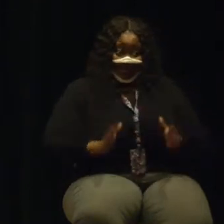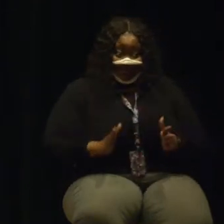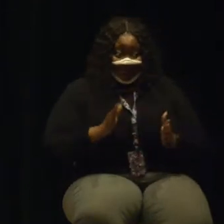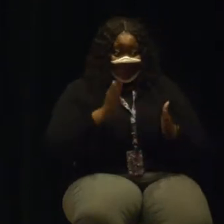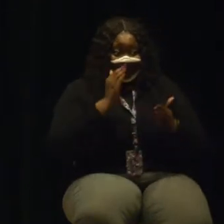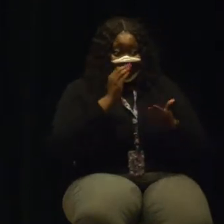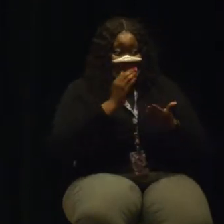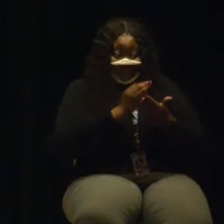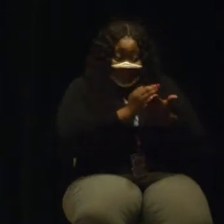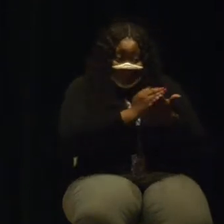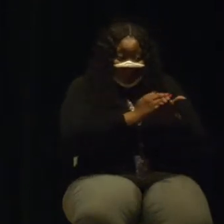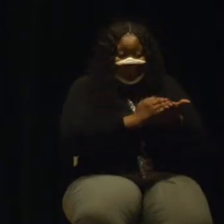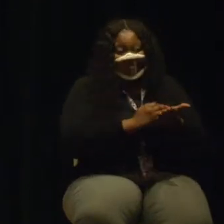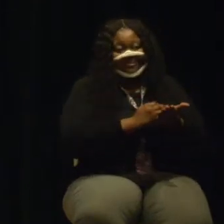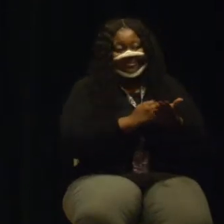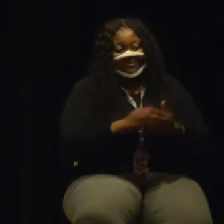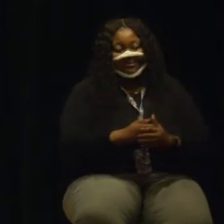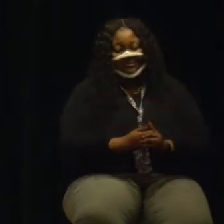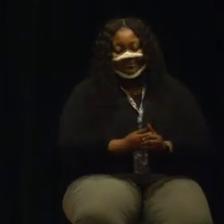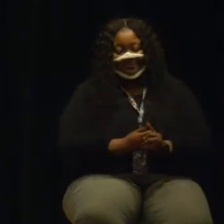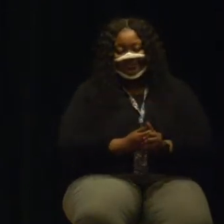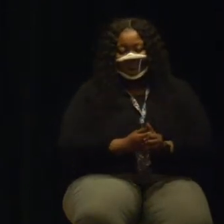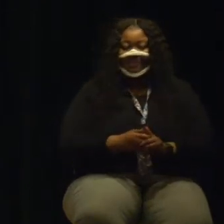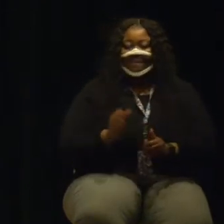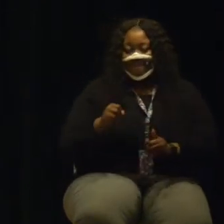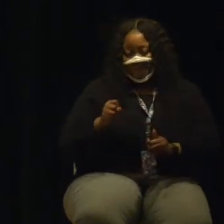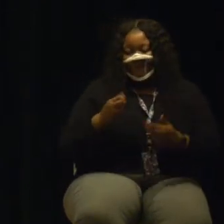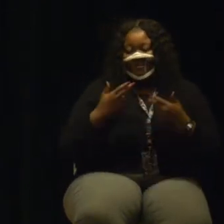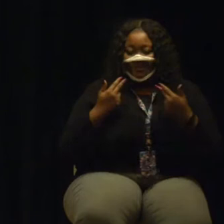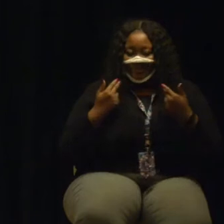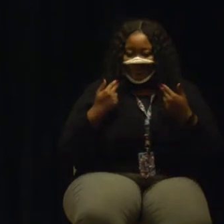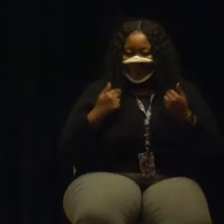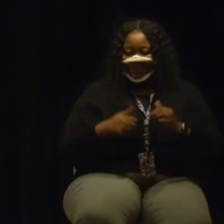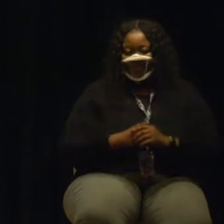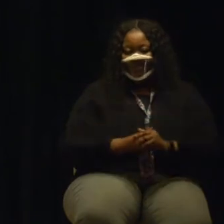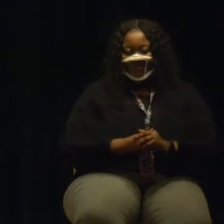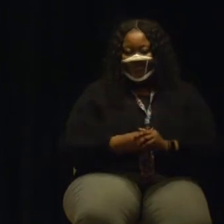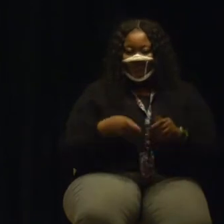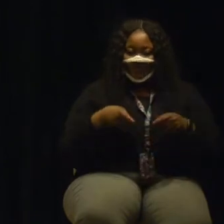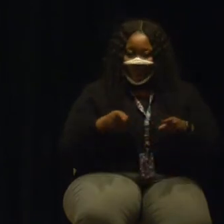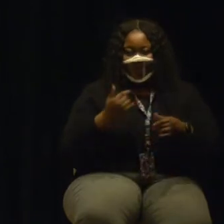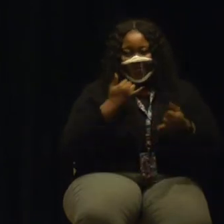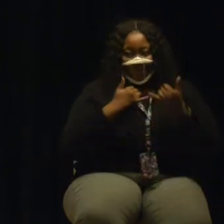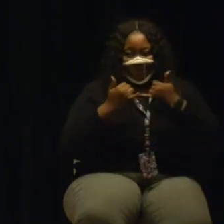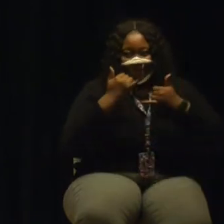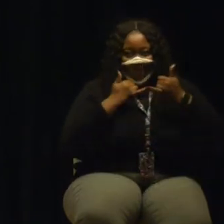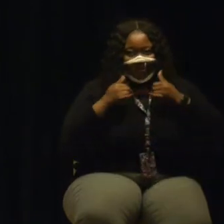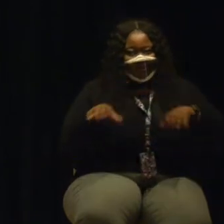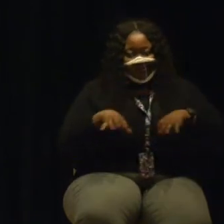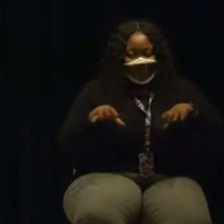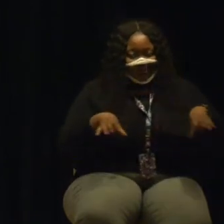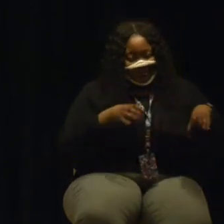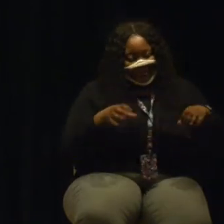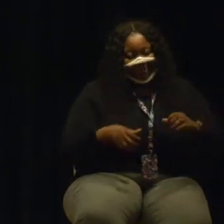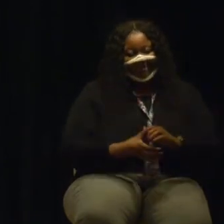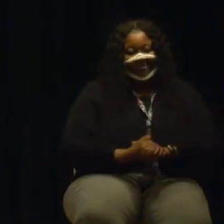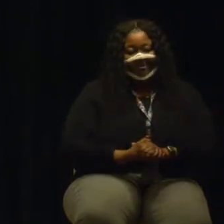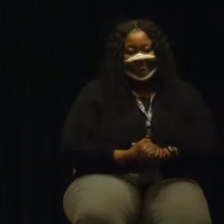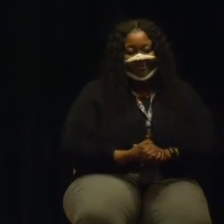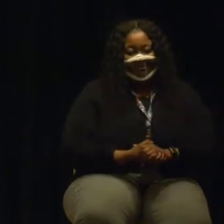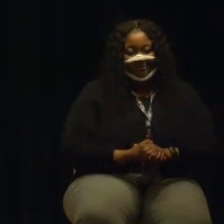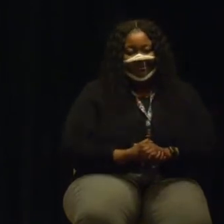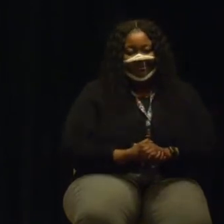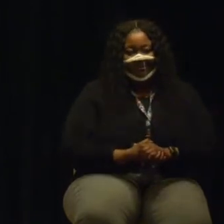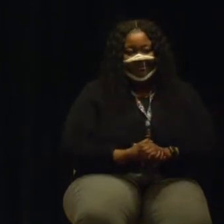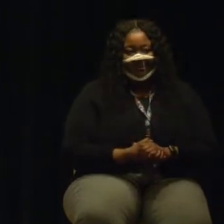even in his wrongdoings, he was... I mean, he's like, you know, he's meticulous in his record keeping. Yo, it's wild. You know? It's a wild thing to consider. At that